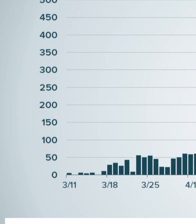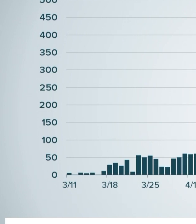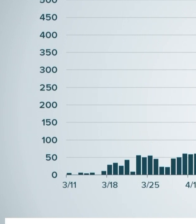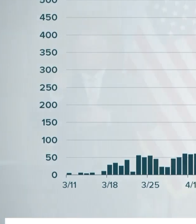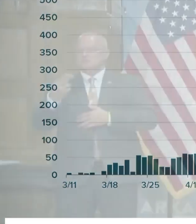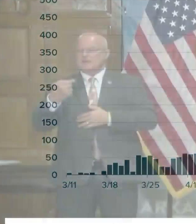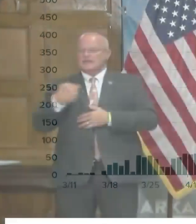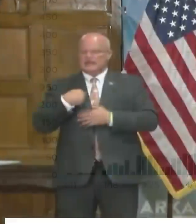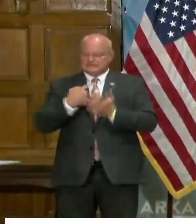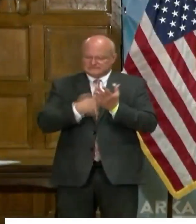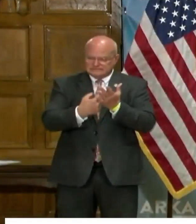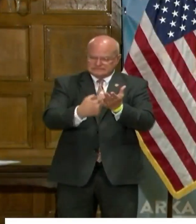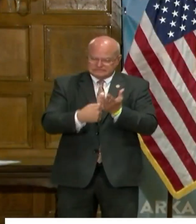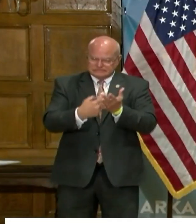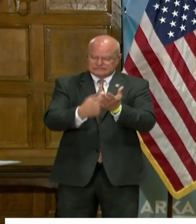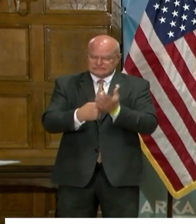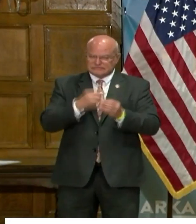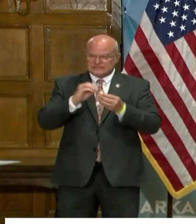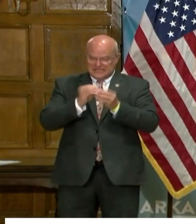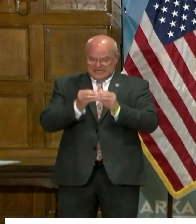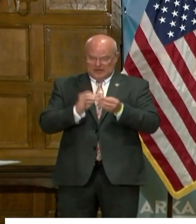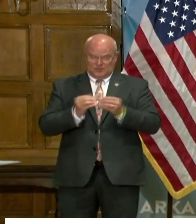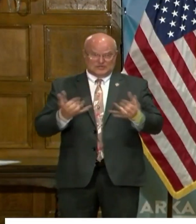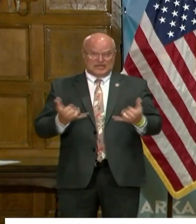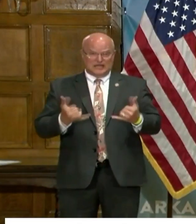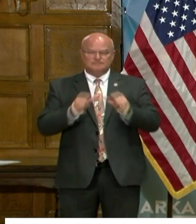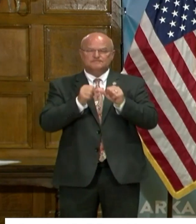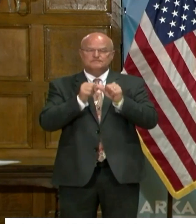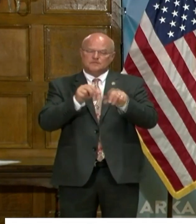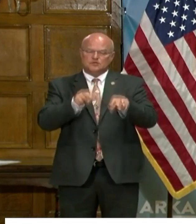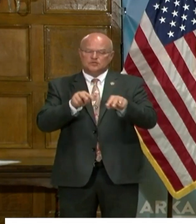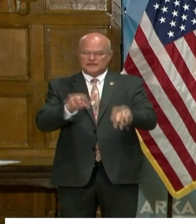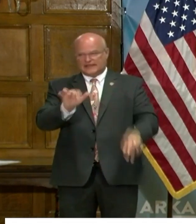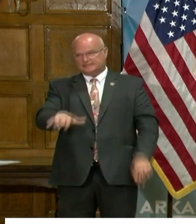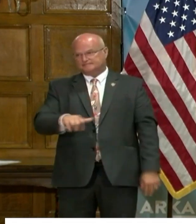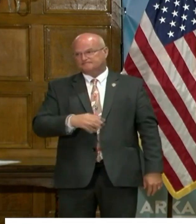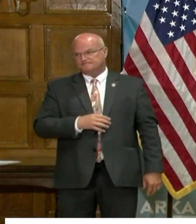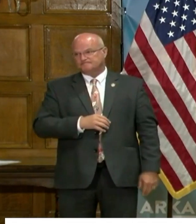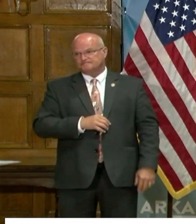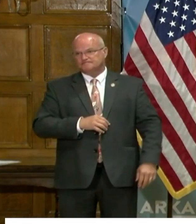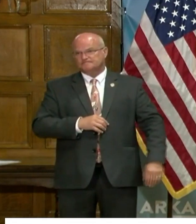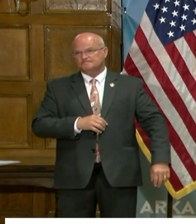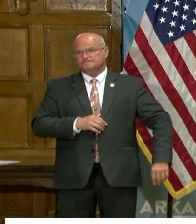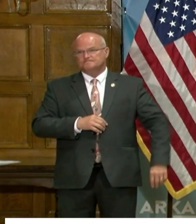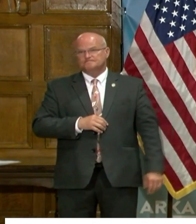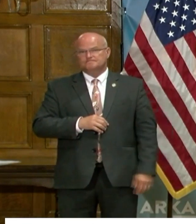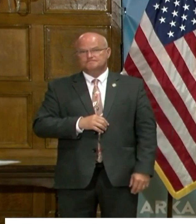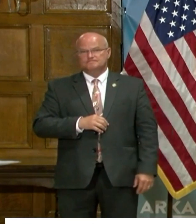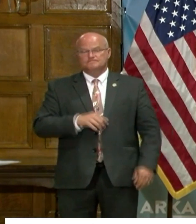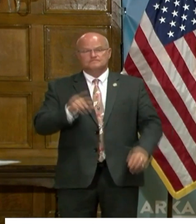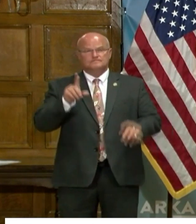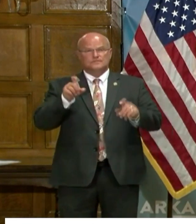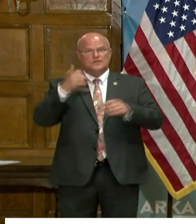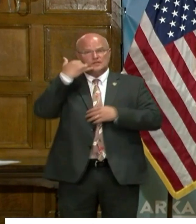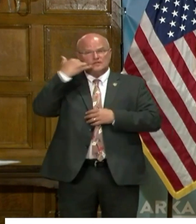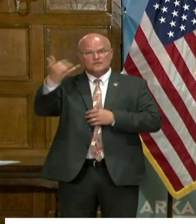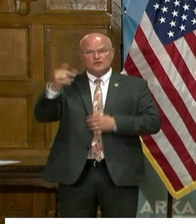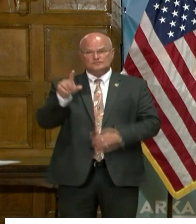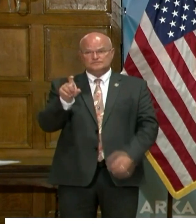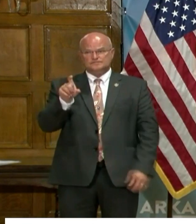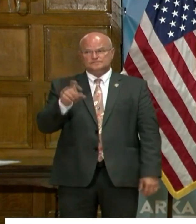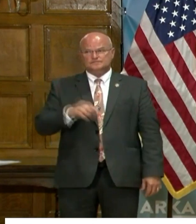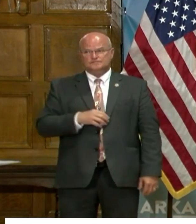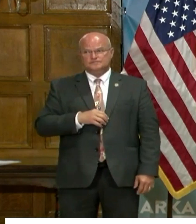on these numbers and continue to look at those. Is there any question remotely?